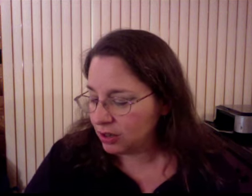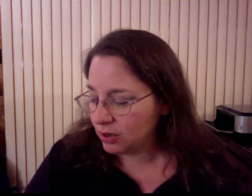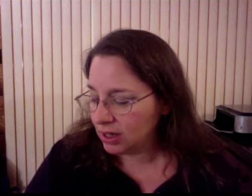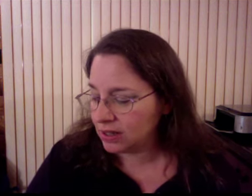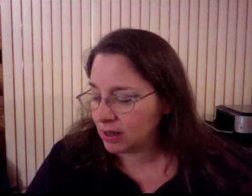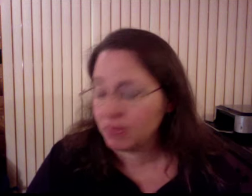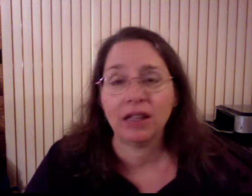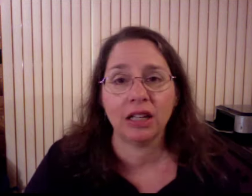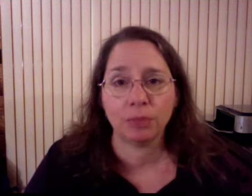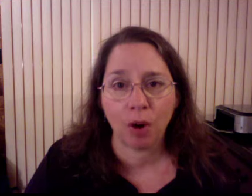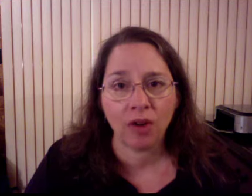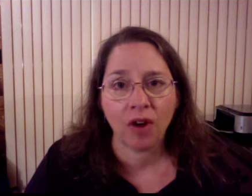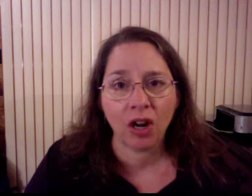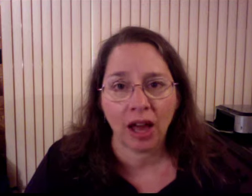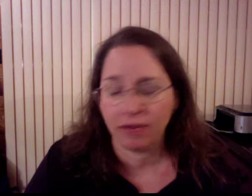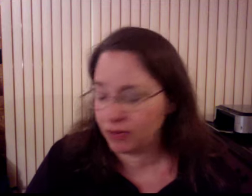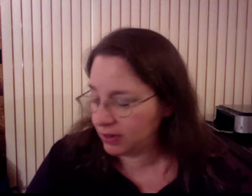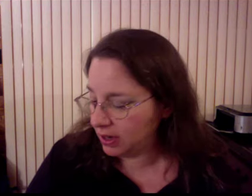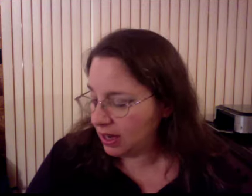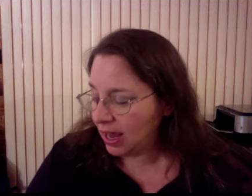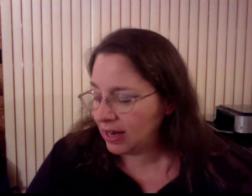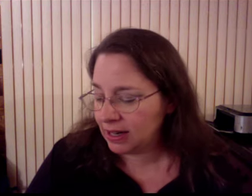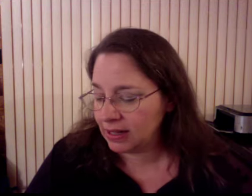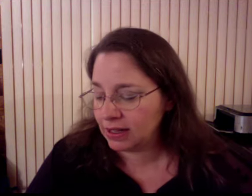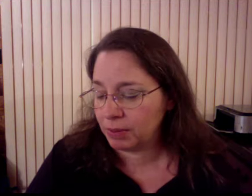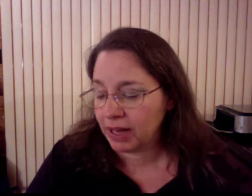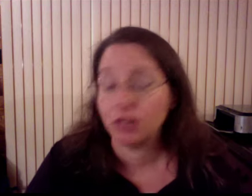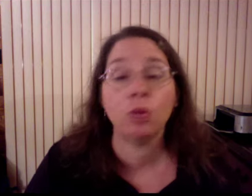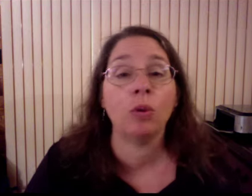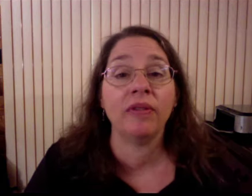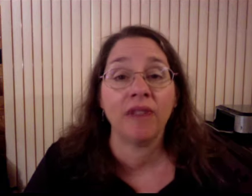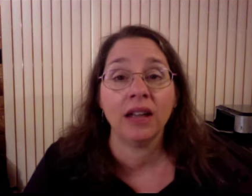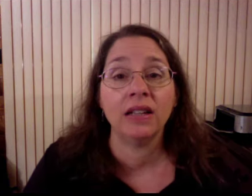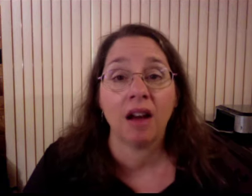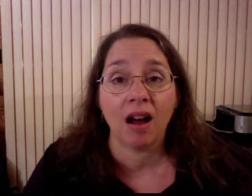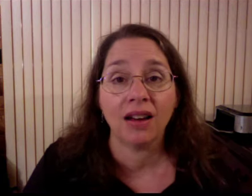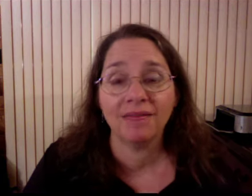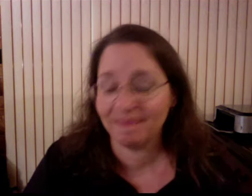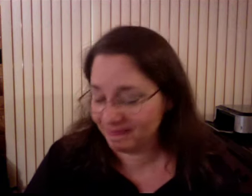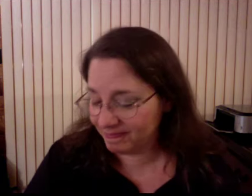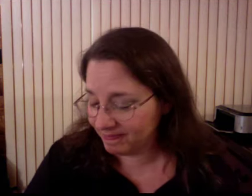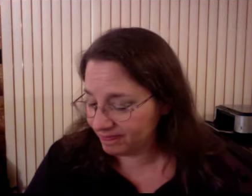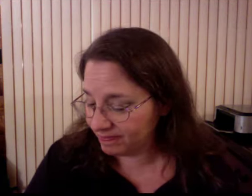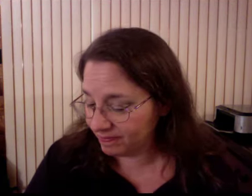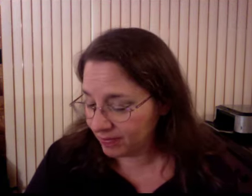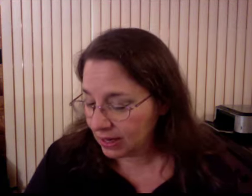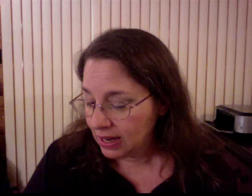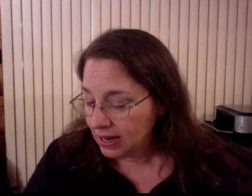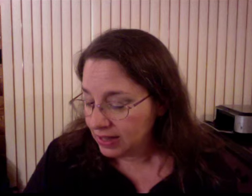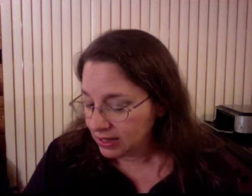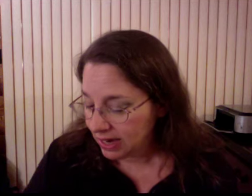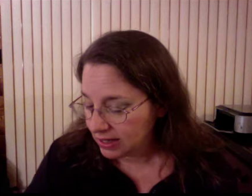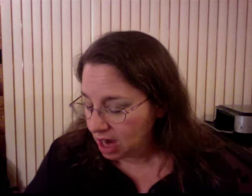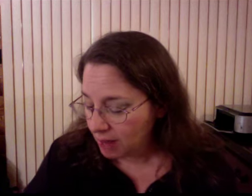Solitude is something that is part of our life, and it is the place where we find God. This takes time and